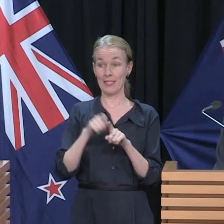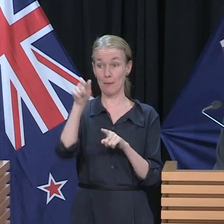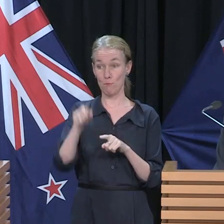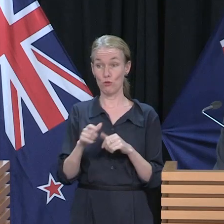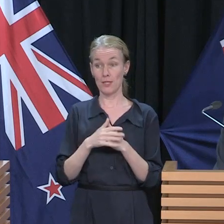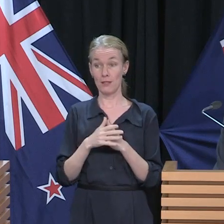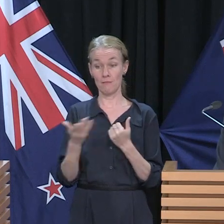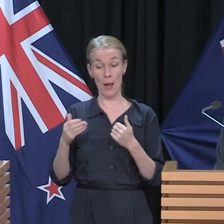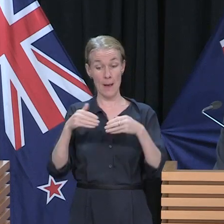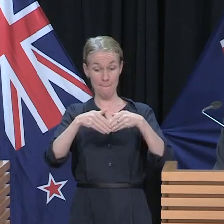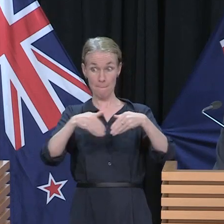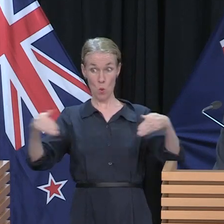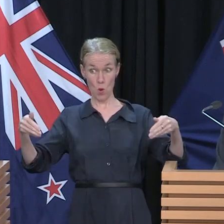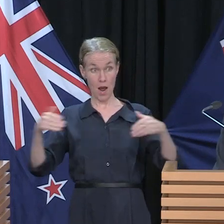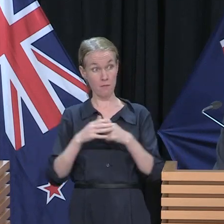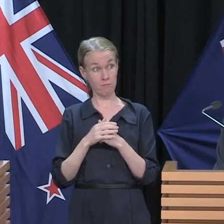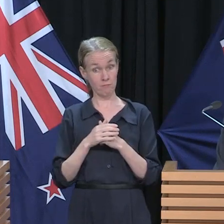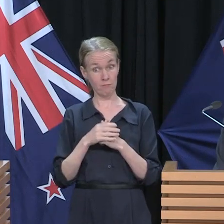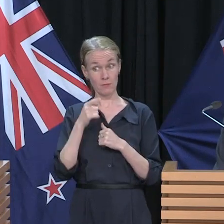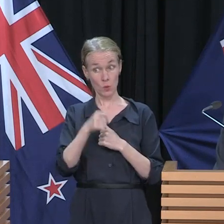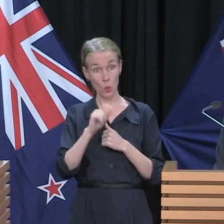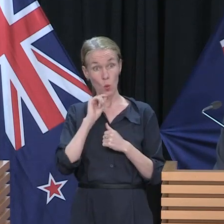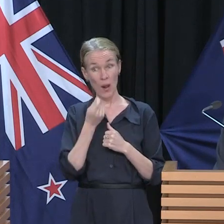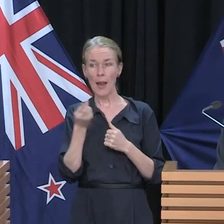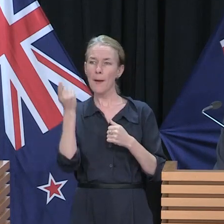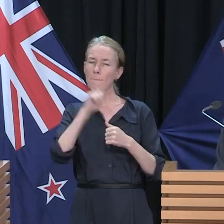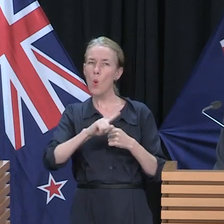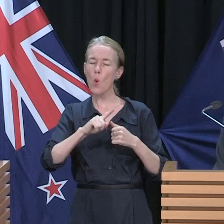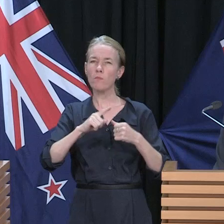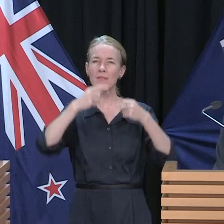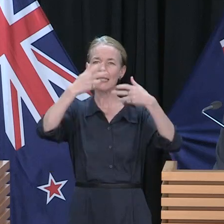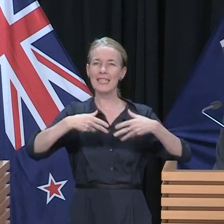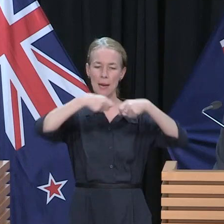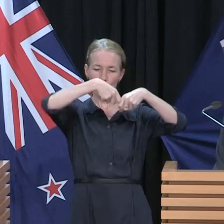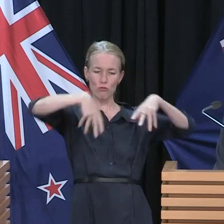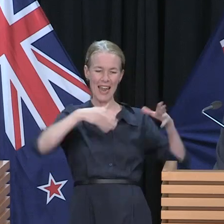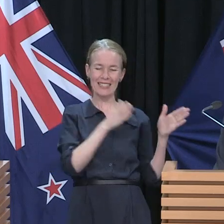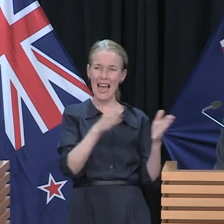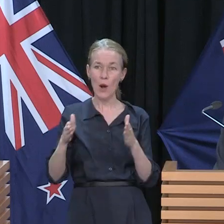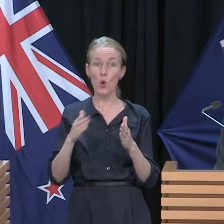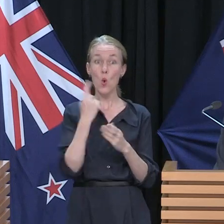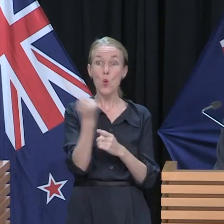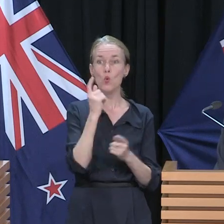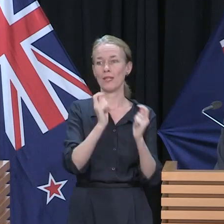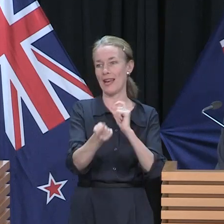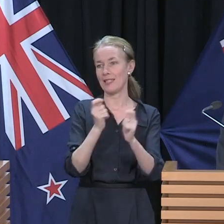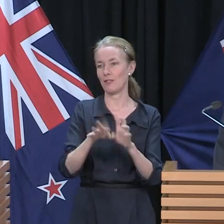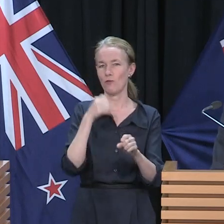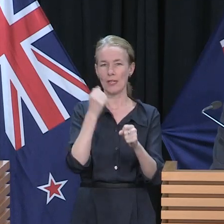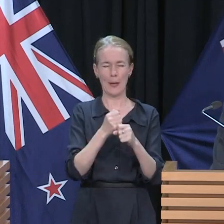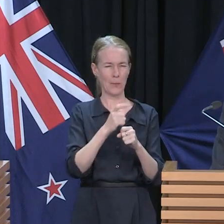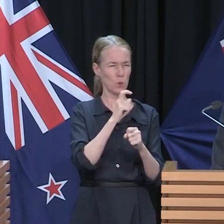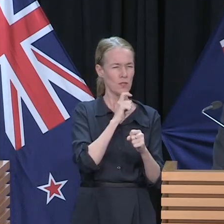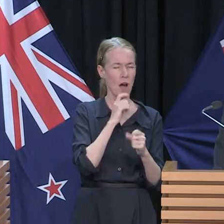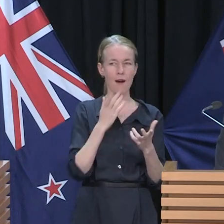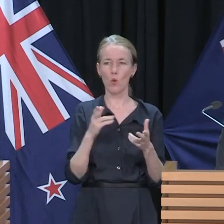transparency of who is being tested? So workers in the community, and people who are in managed isolation, because it's very tricky to